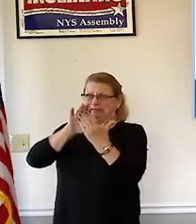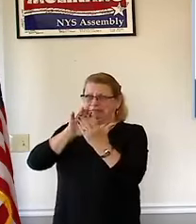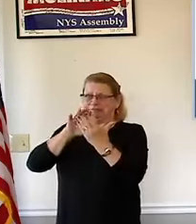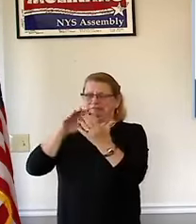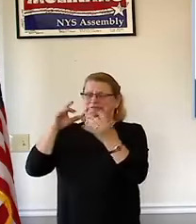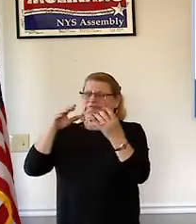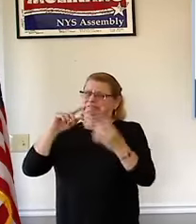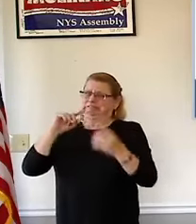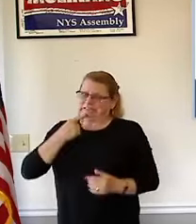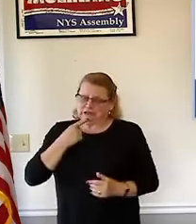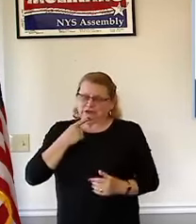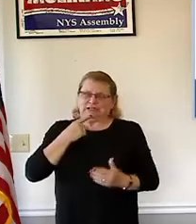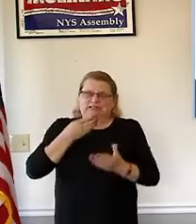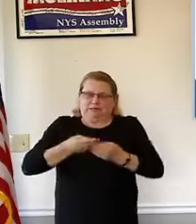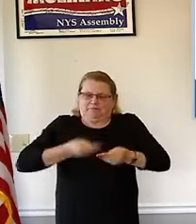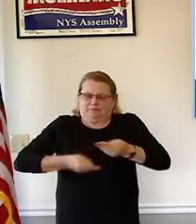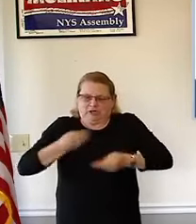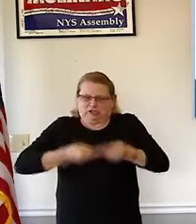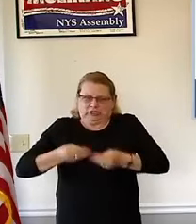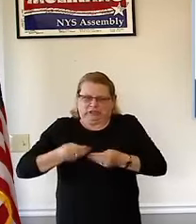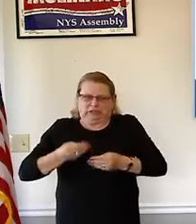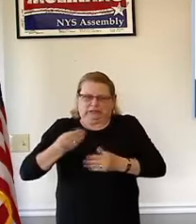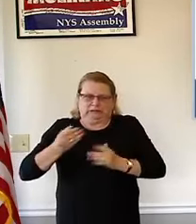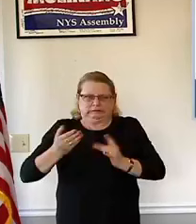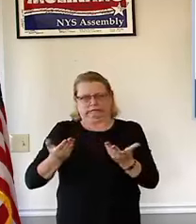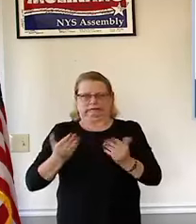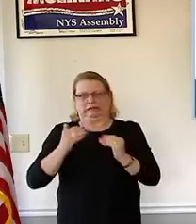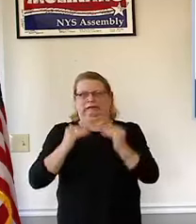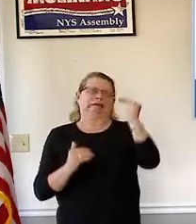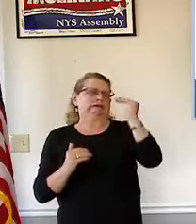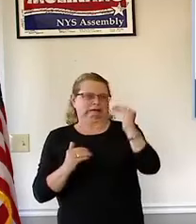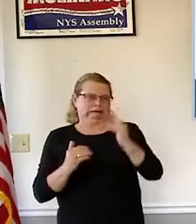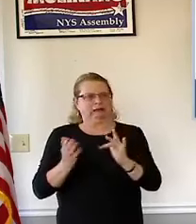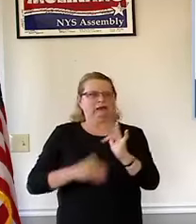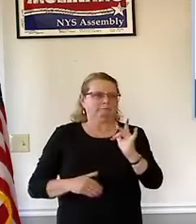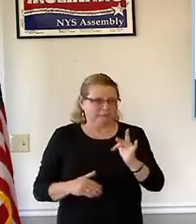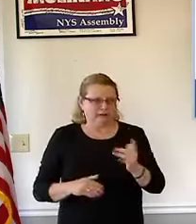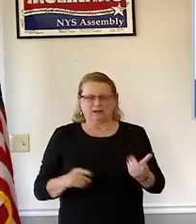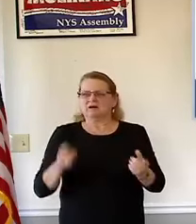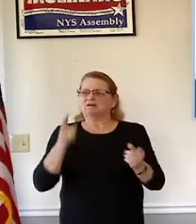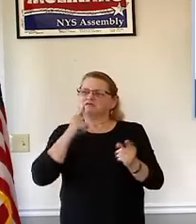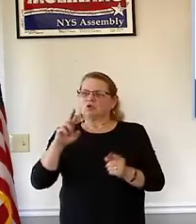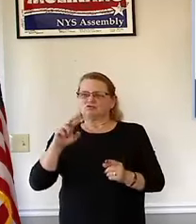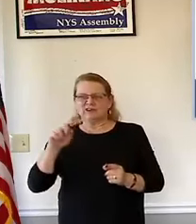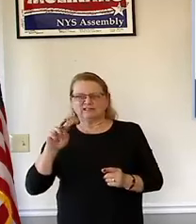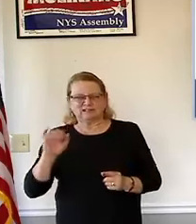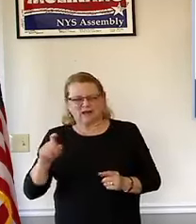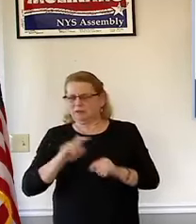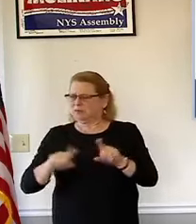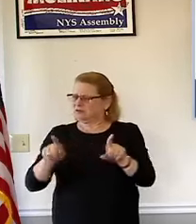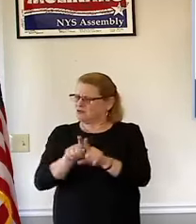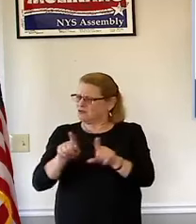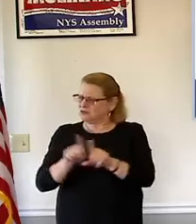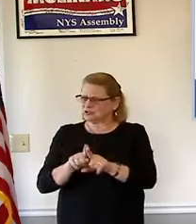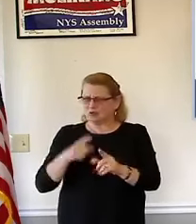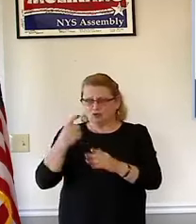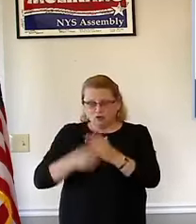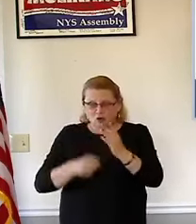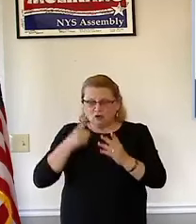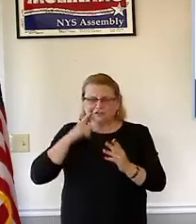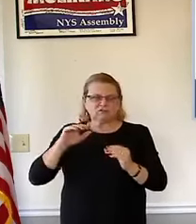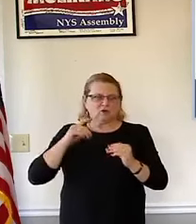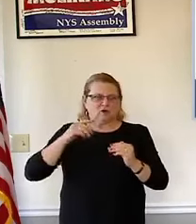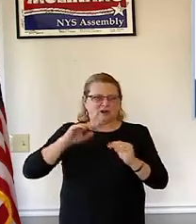many, because of the loss, in particular, of sales tax revenue, but also the additional cost of responding to the